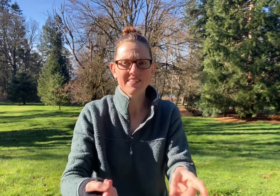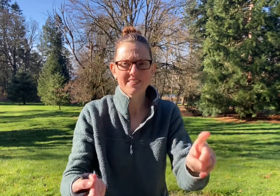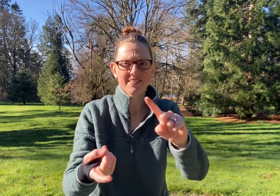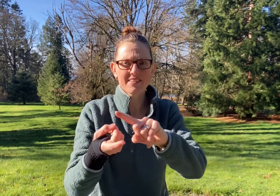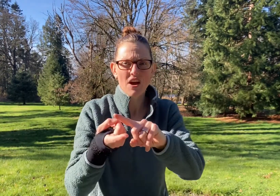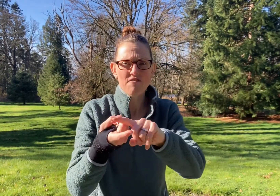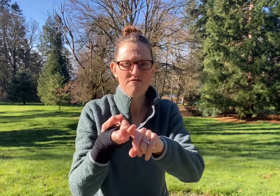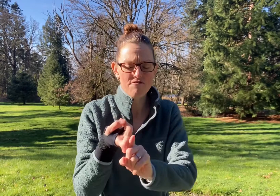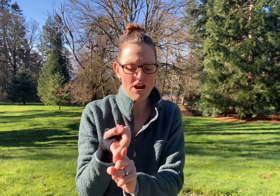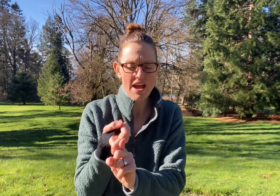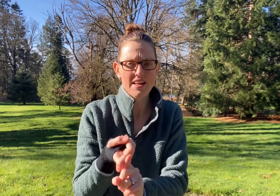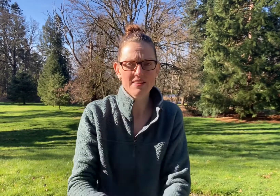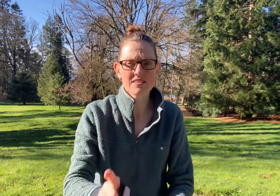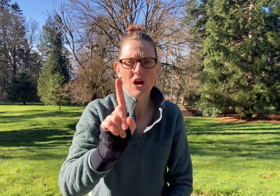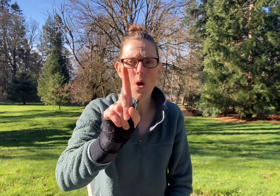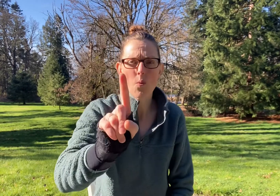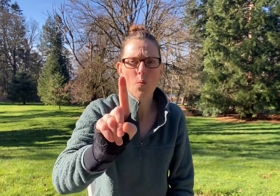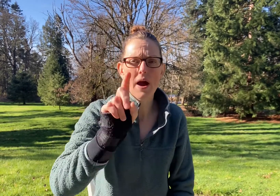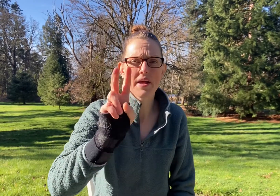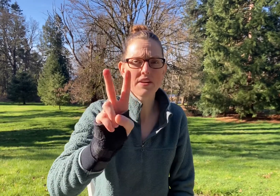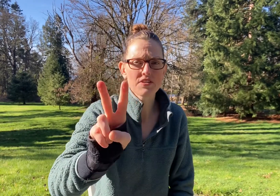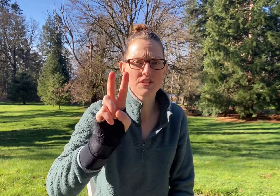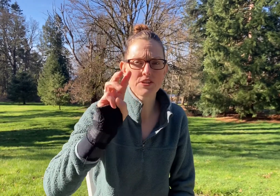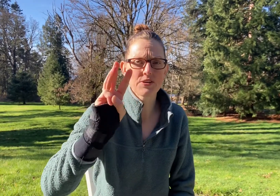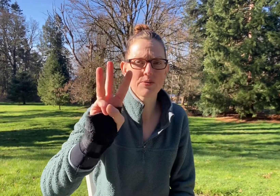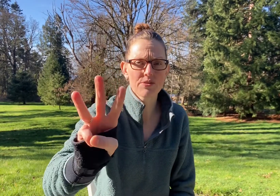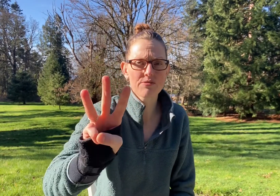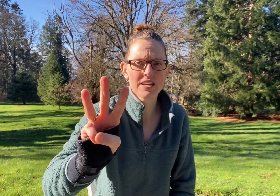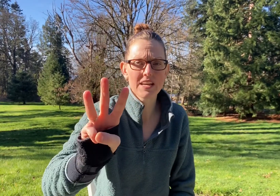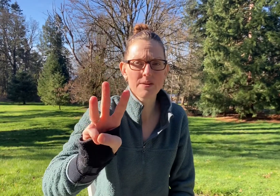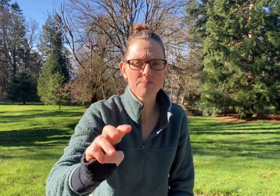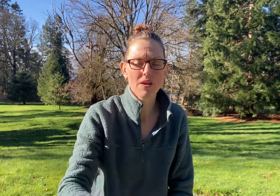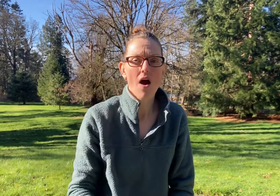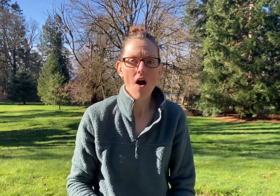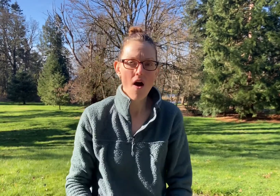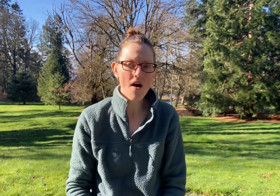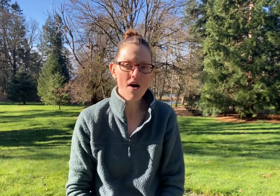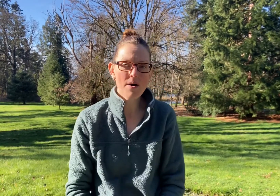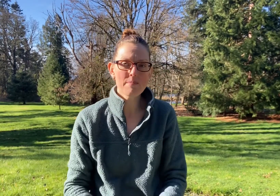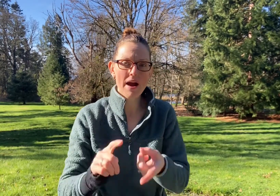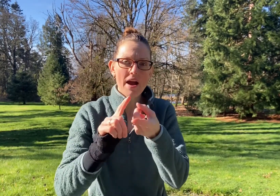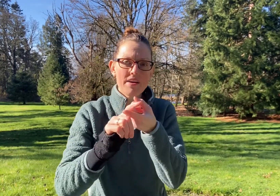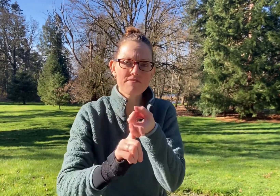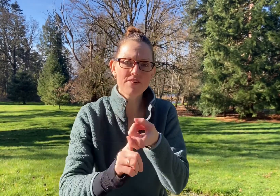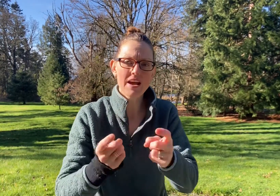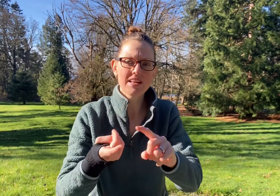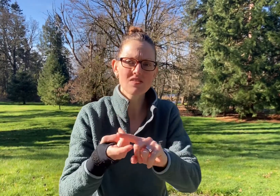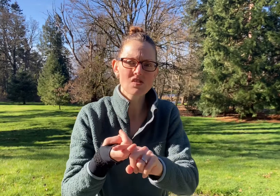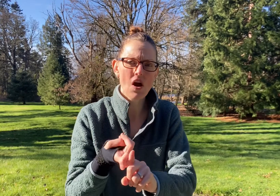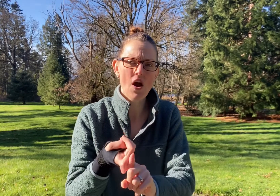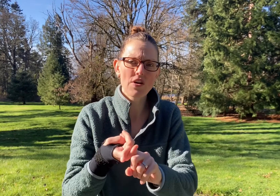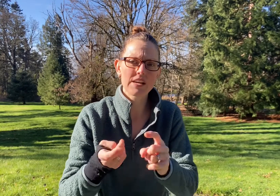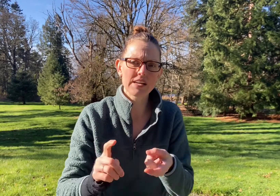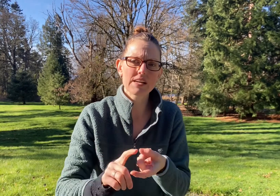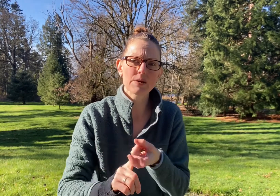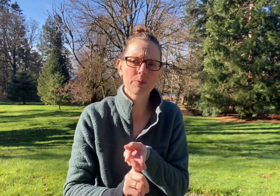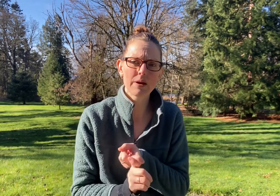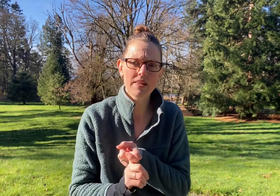Friends, friends, one, two, three. All my friends are here with